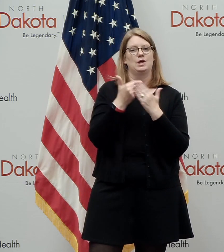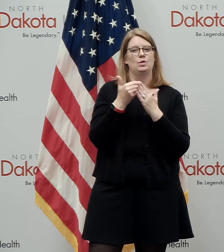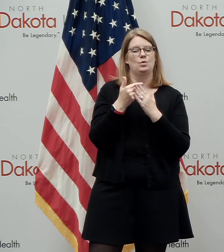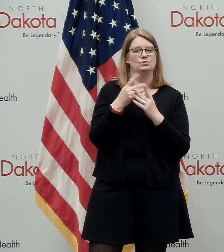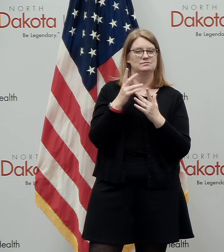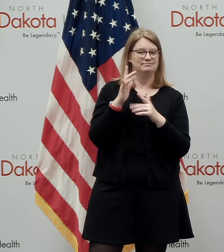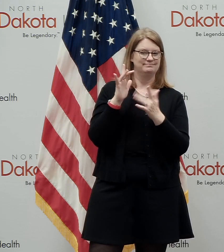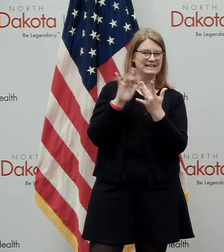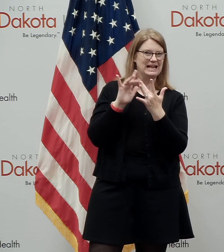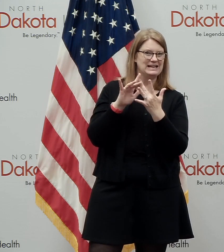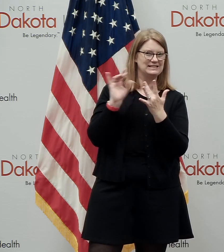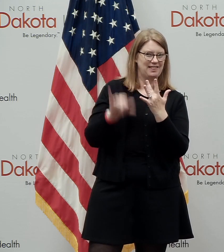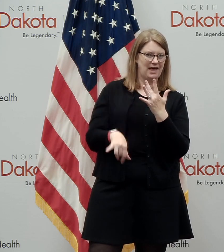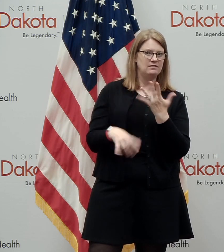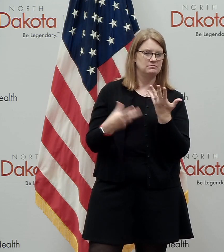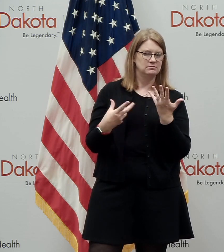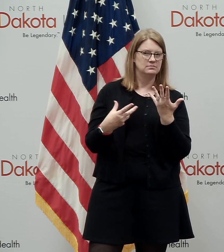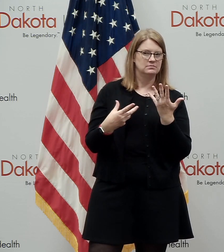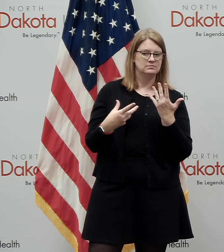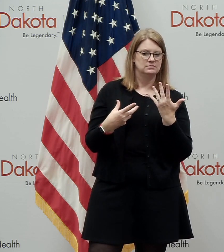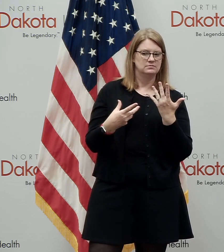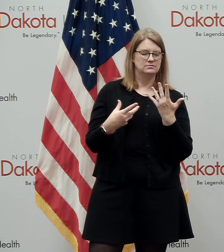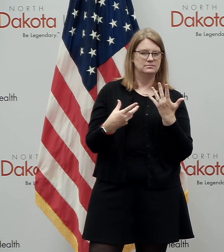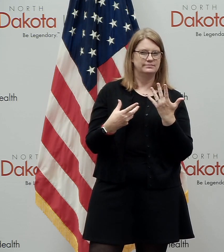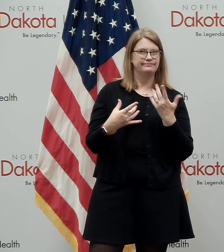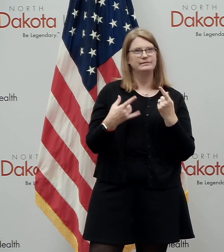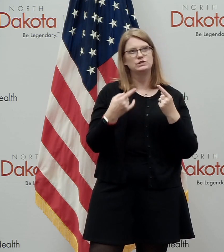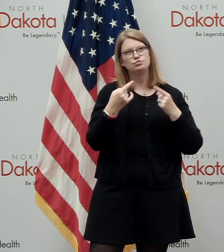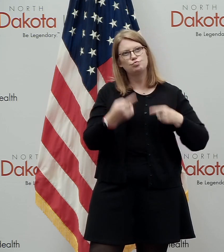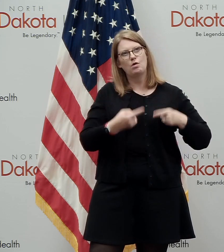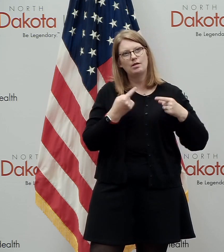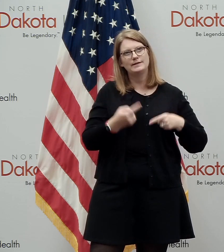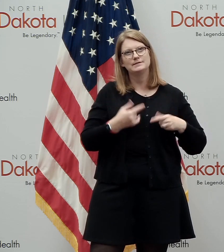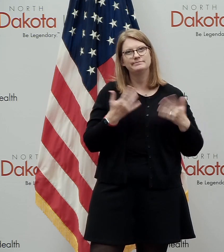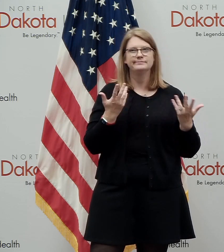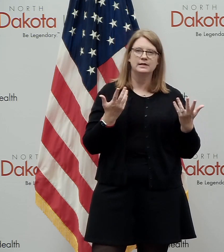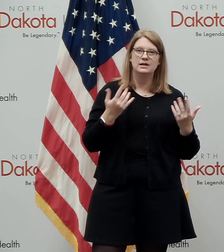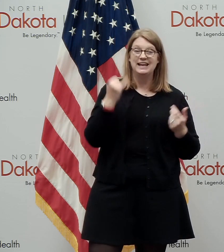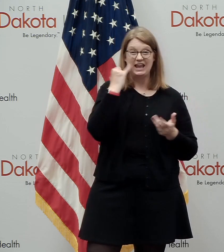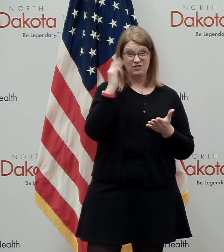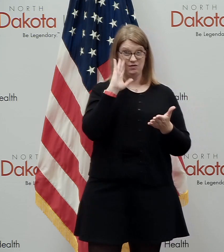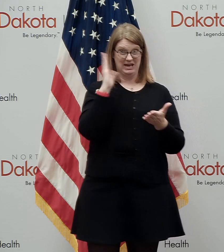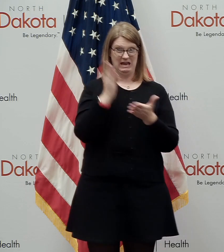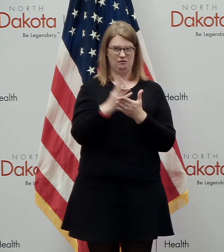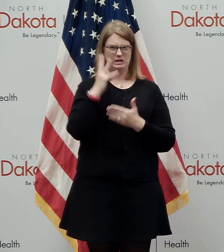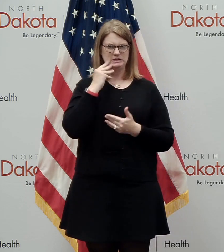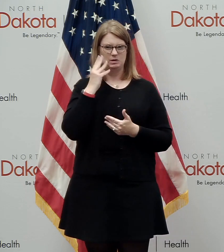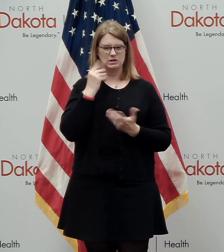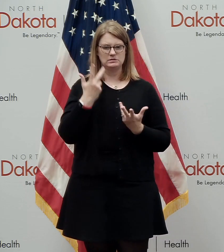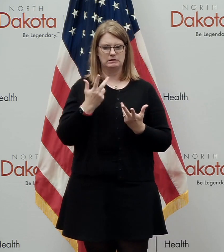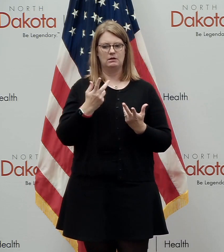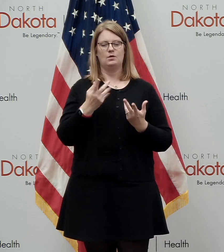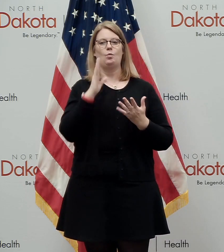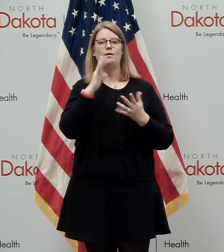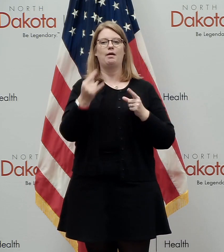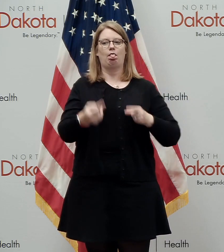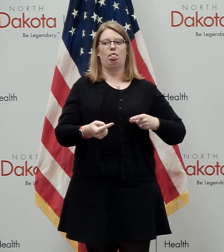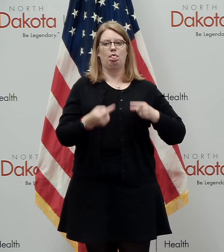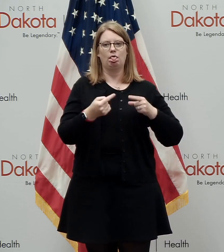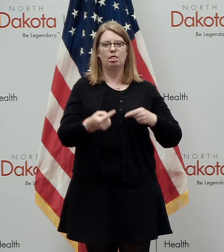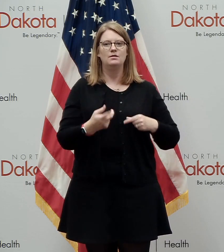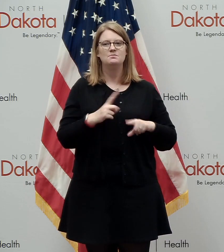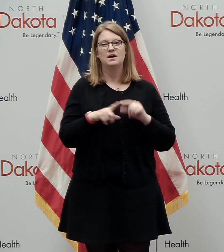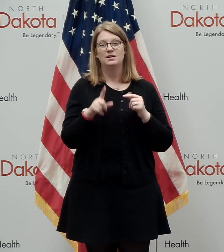I mean, I think that they're all, maybe struggle is a fair word, because if you've never done anything before, there's a bit of a struggle, but I just want to say kudos